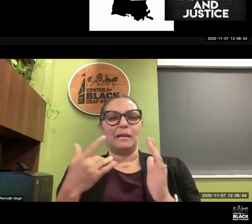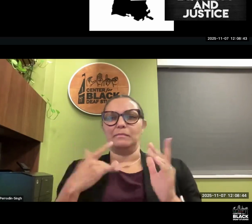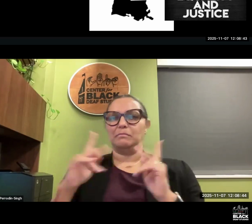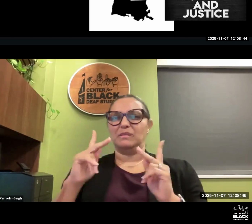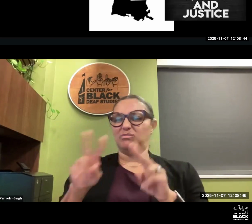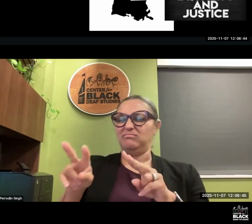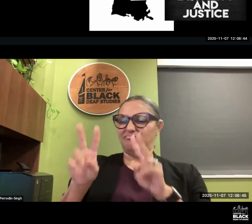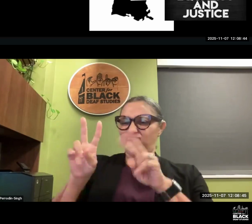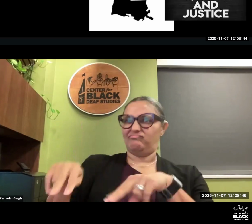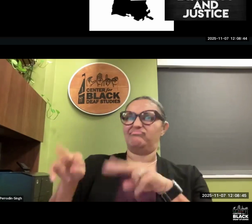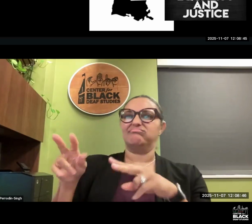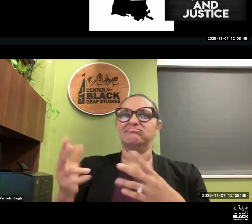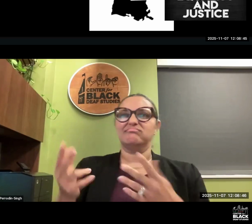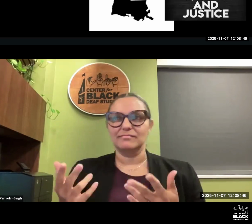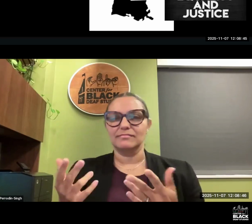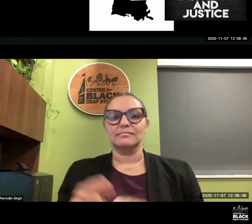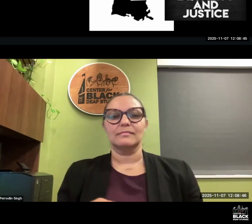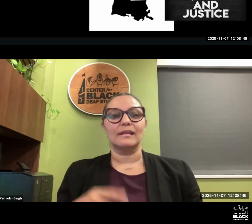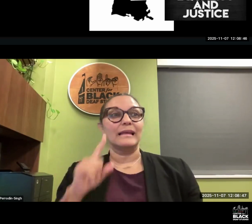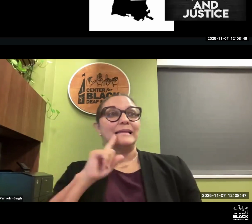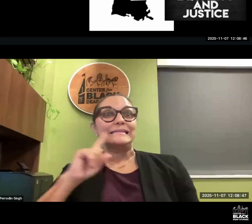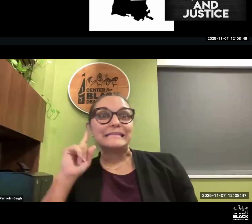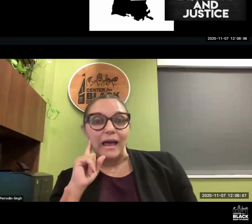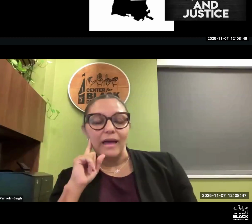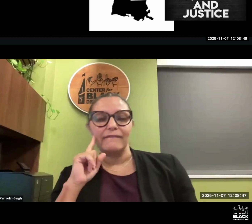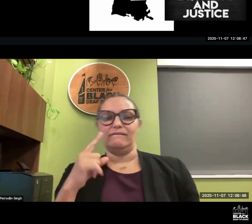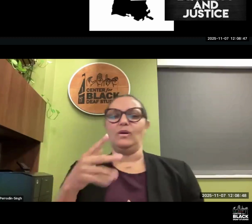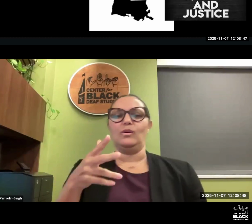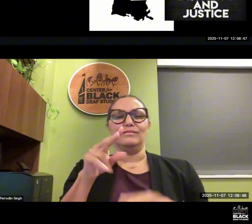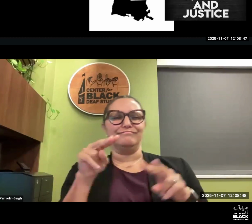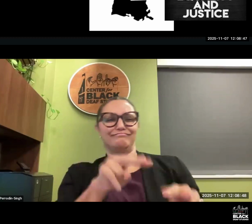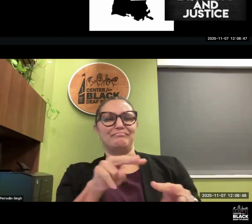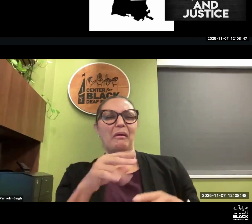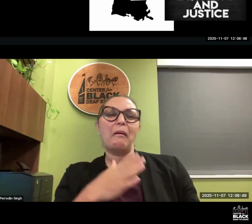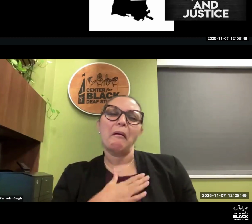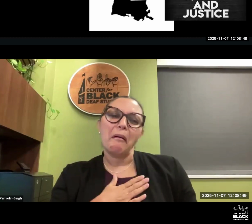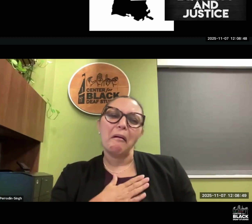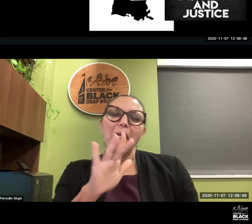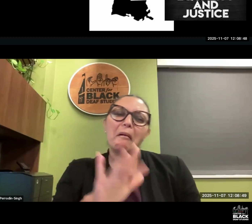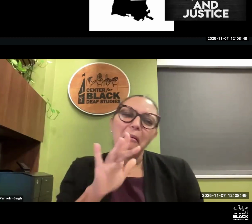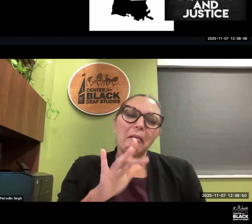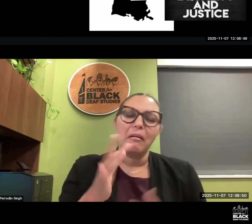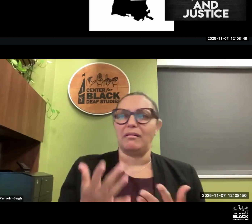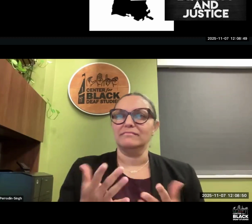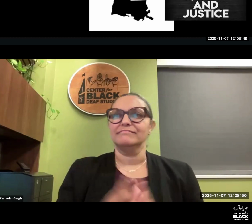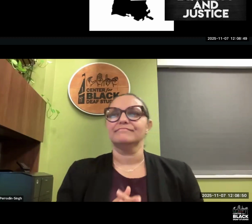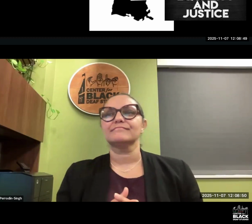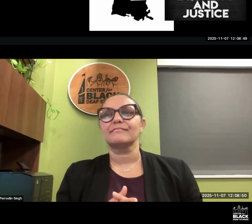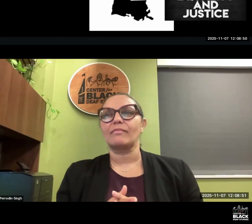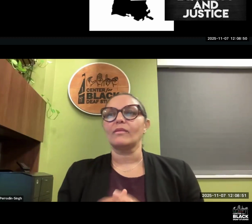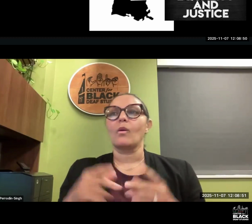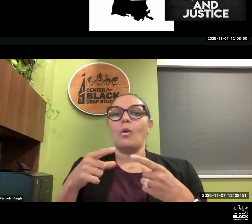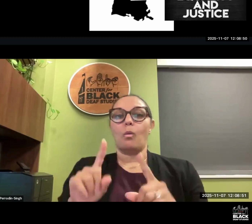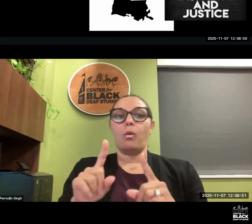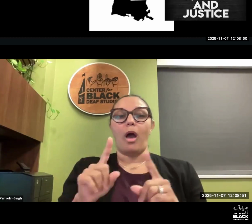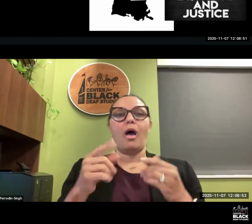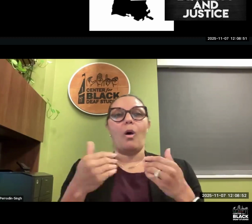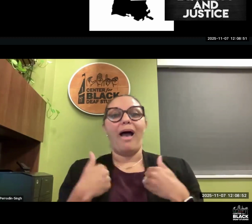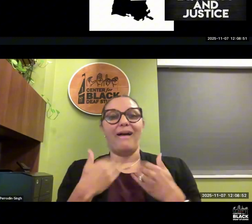1619. And so sometimes we as a culture, as a people, are looked down upon, thought of as less than, typically at